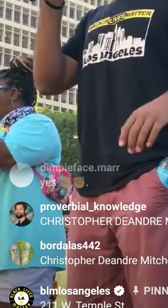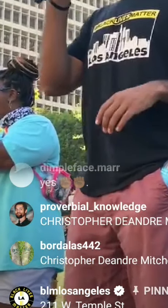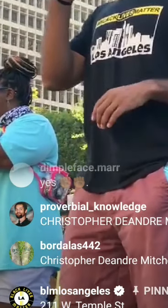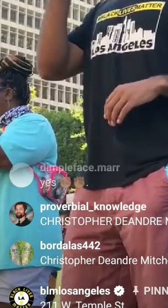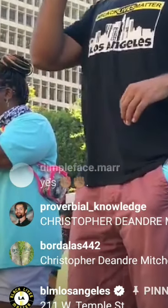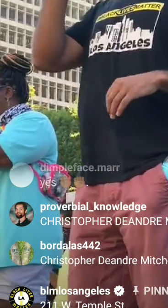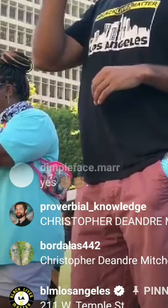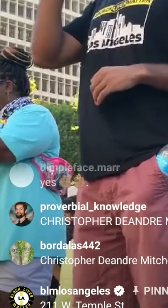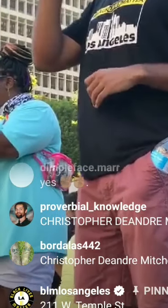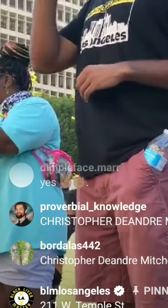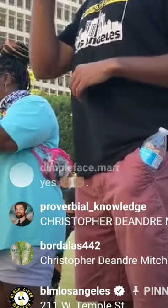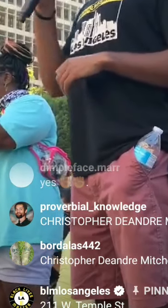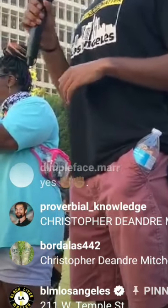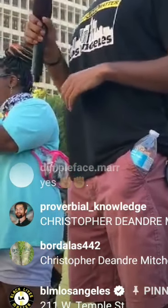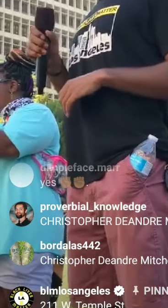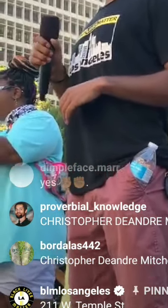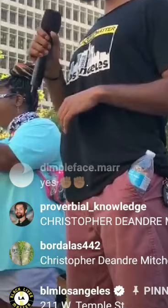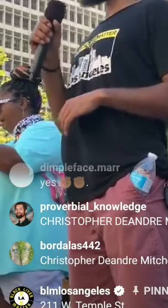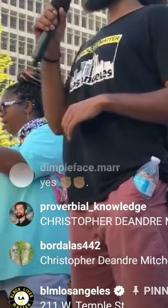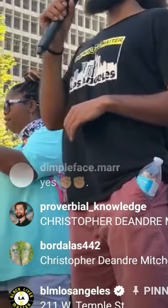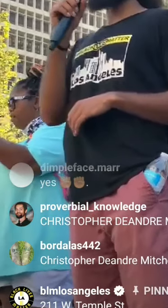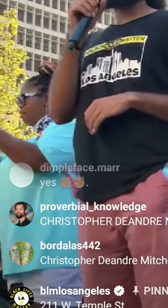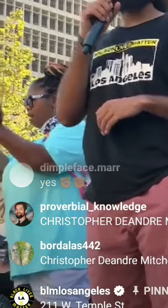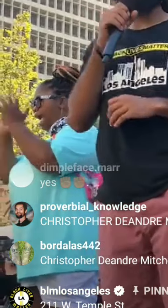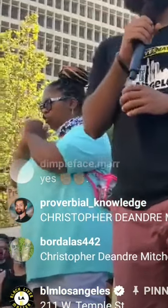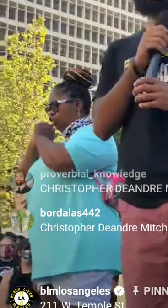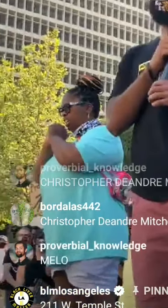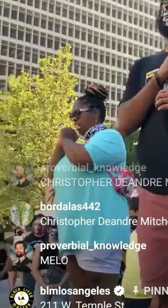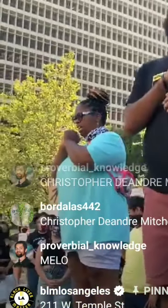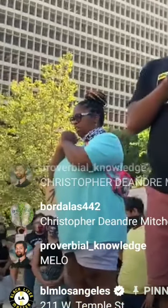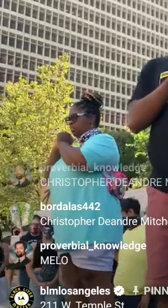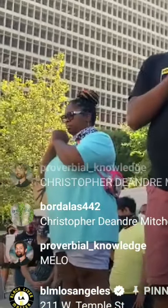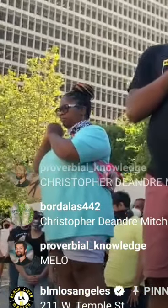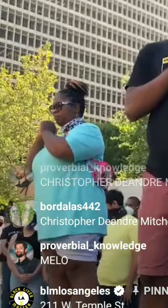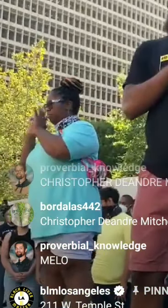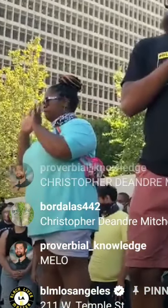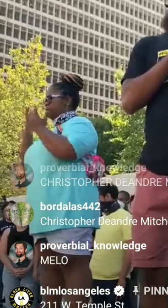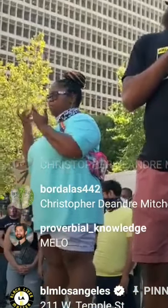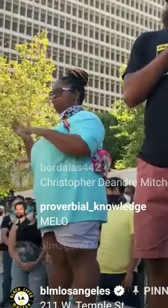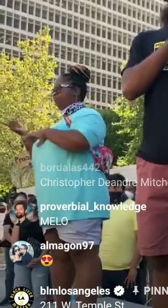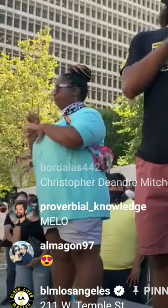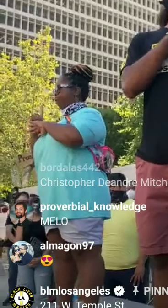Juan Correa! Say his name! Juan Correa! Ashe. Ashe.